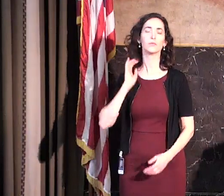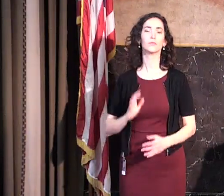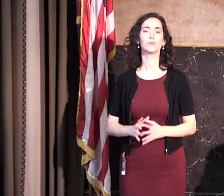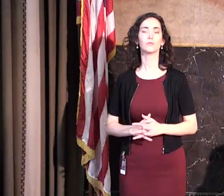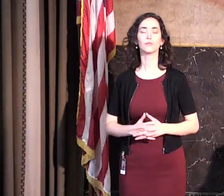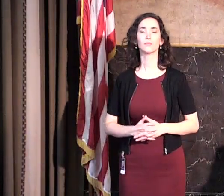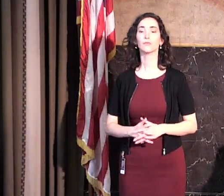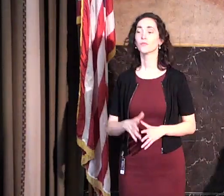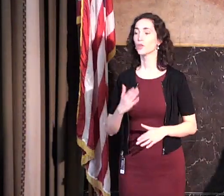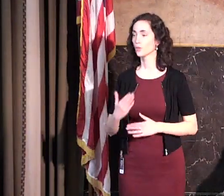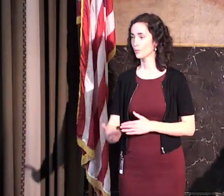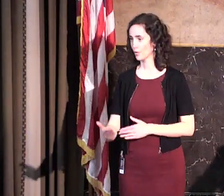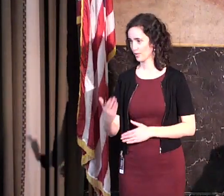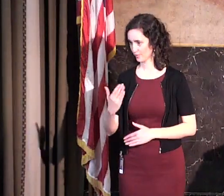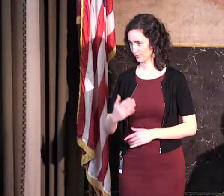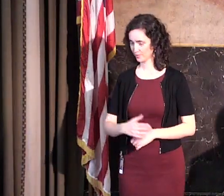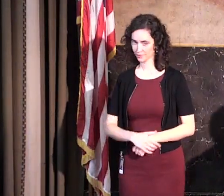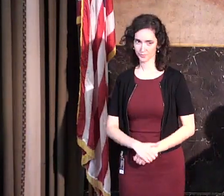Good morning.